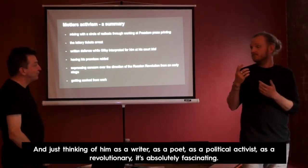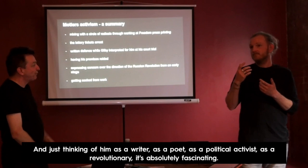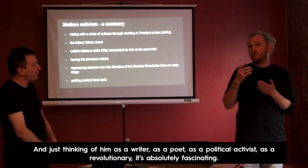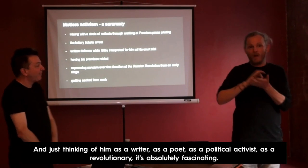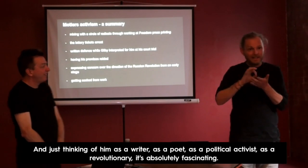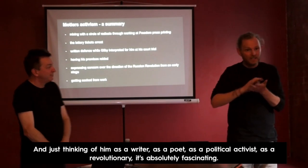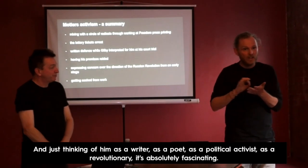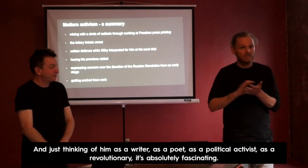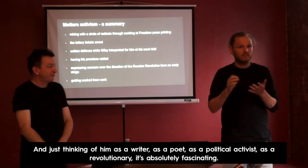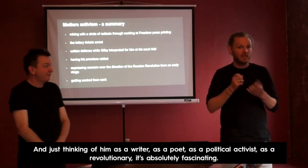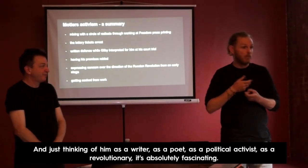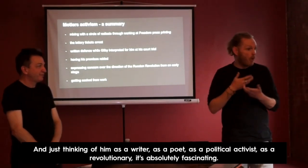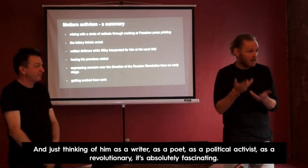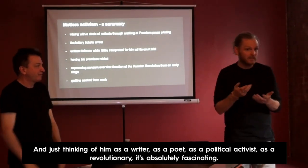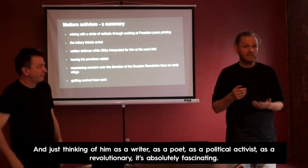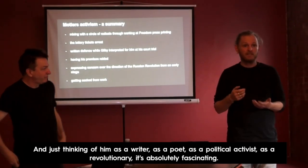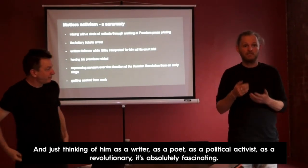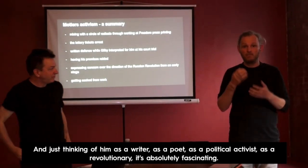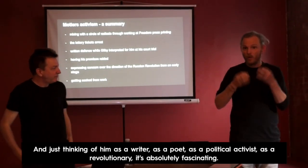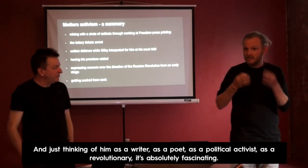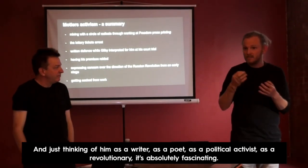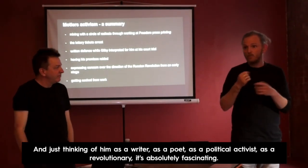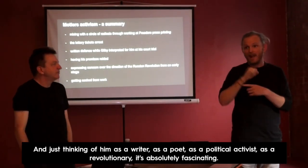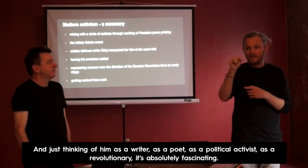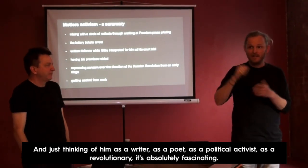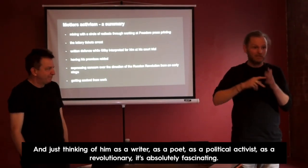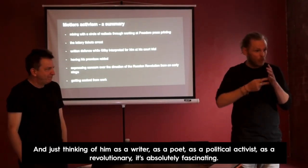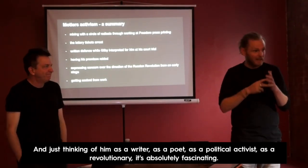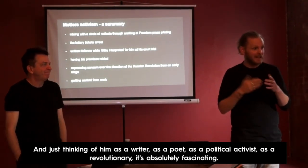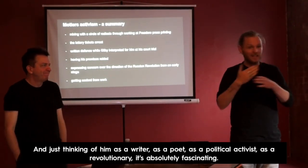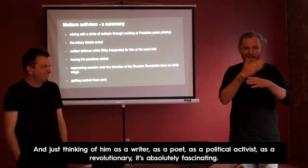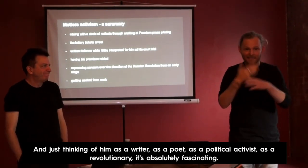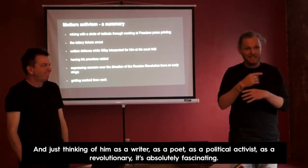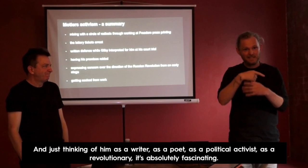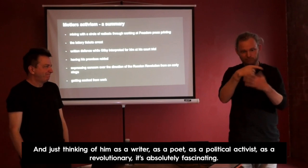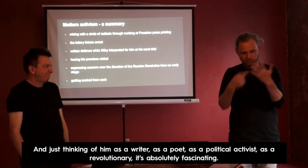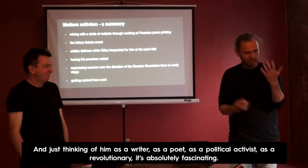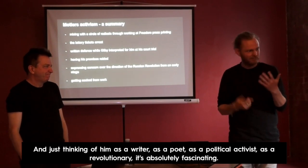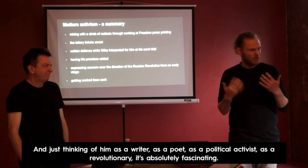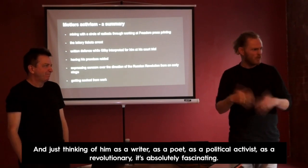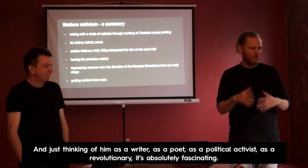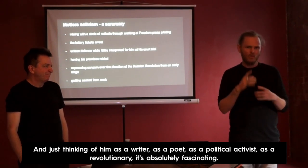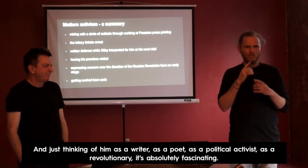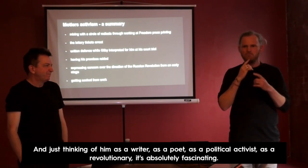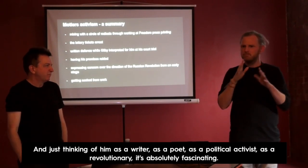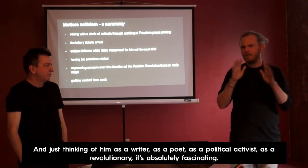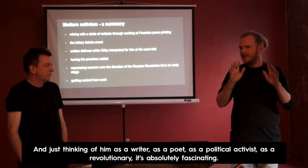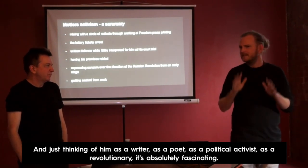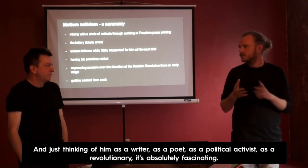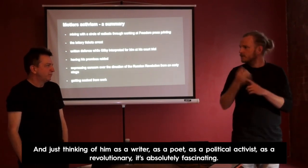And just thinking of him as a writer, as a poet, as a political activist, as a revolutionary, it's just absolutely